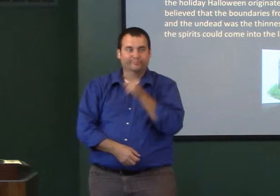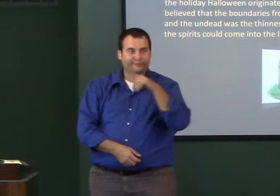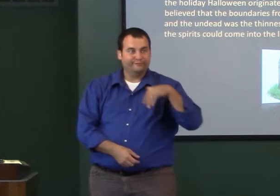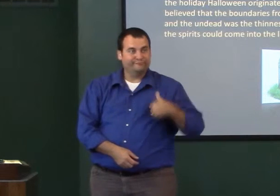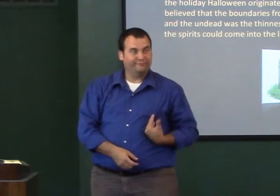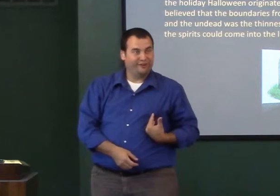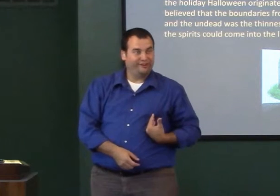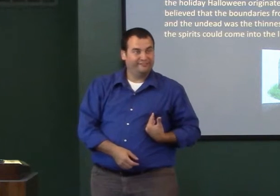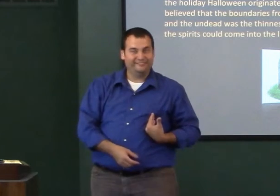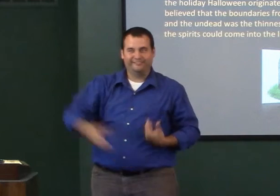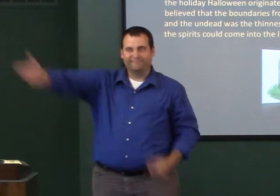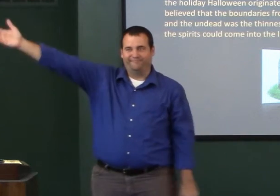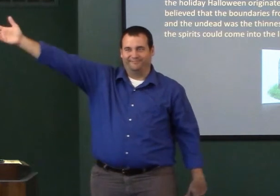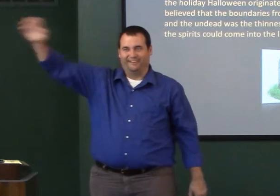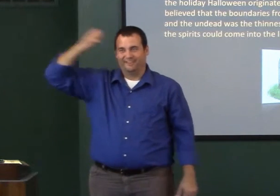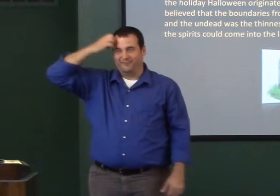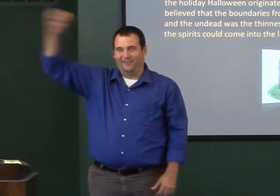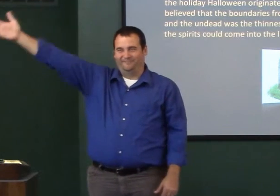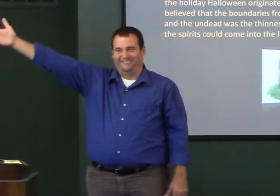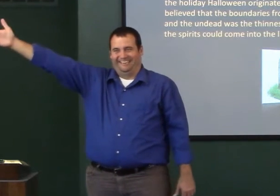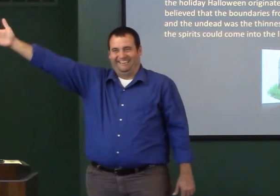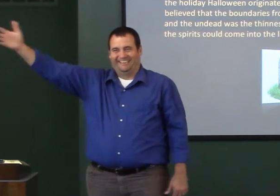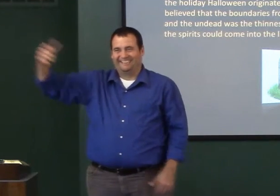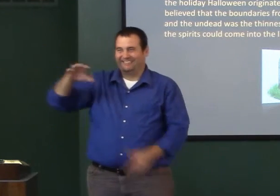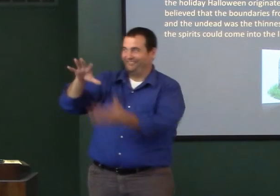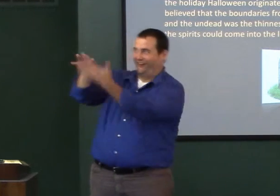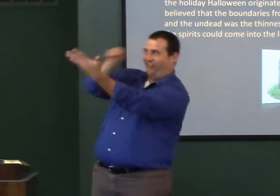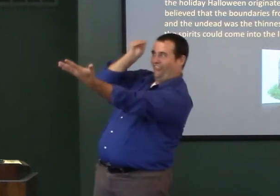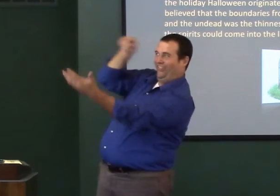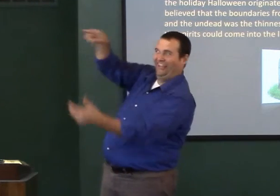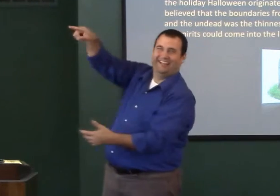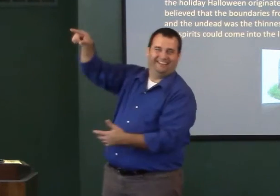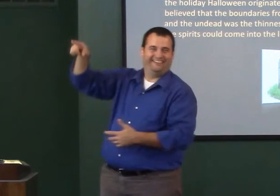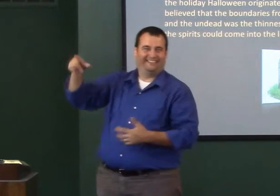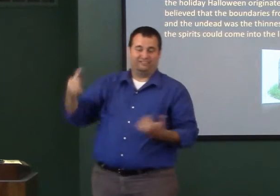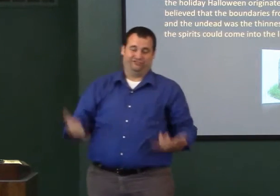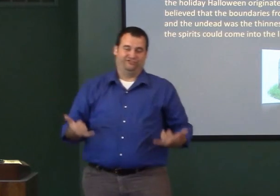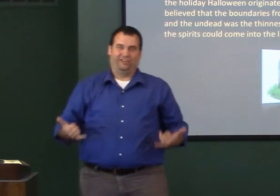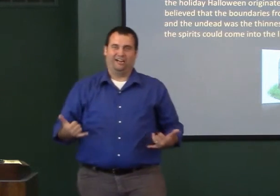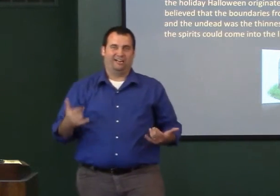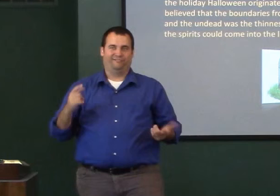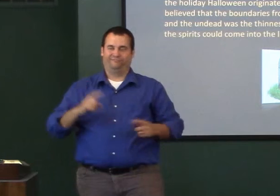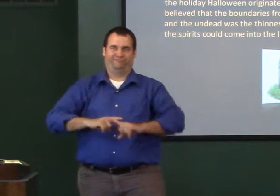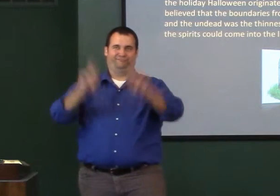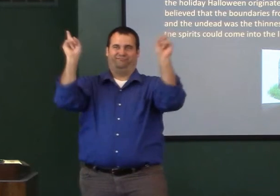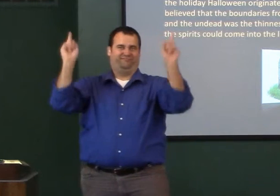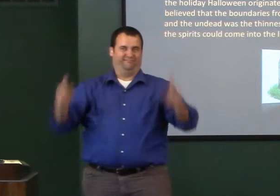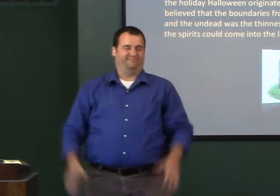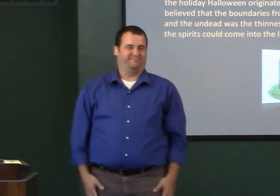whole world. Whose fault? Europe. Europeans. So now,